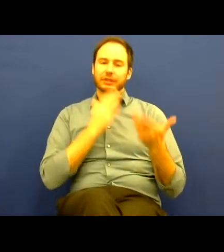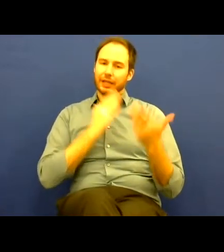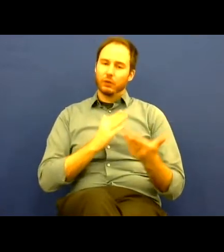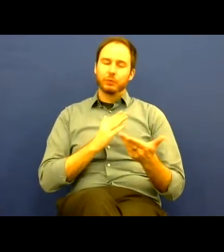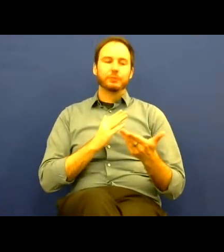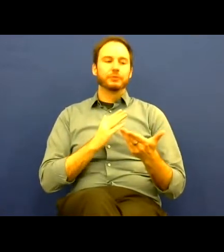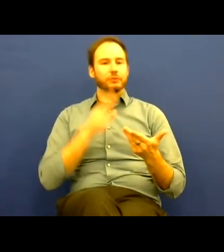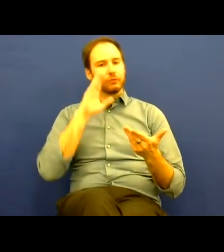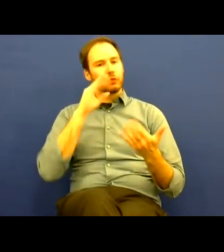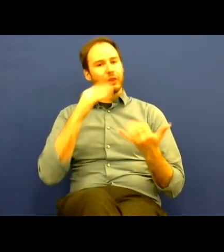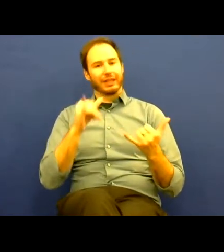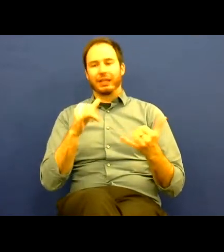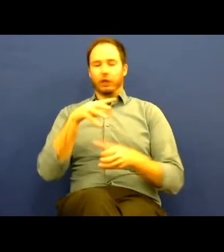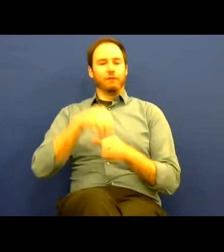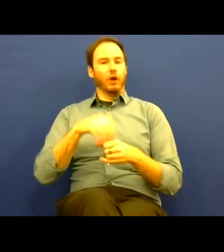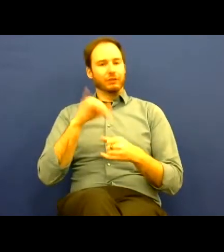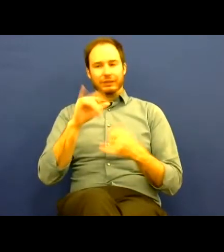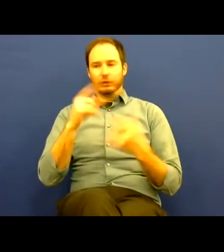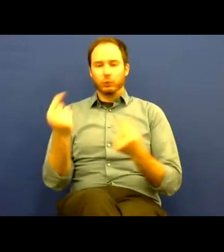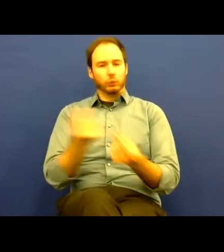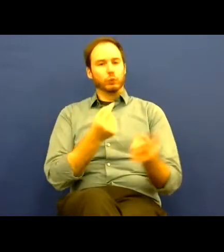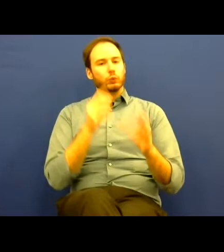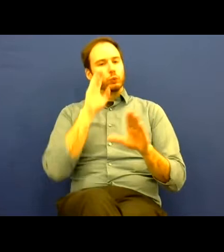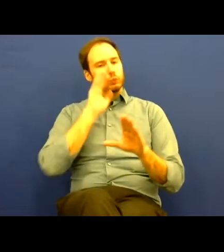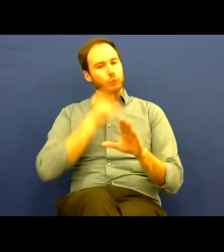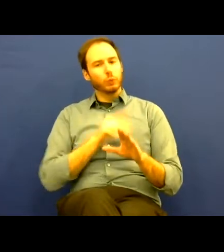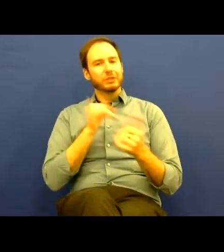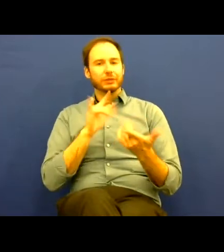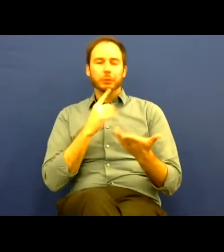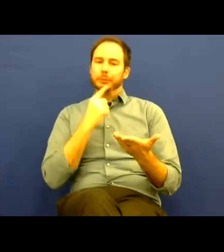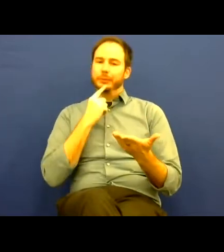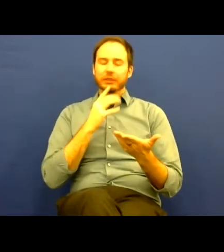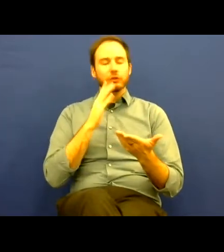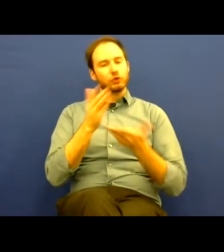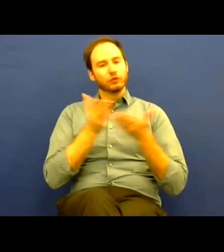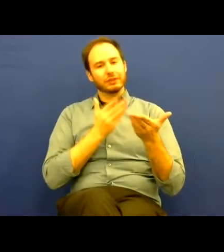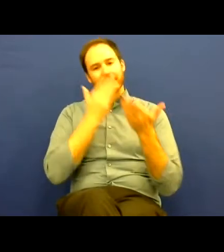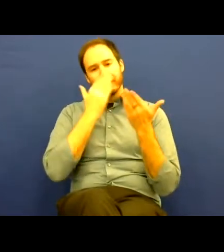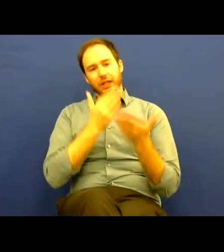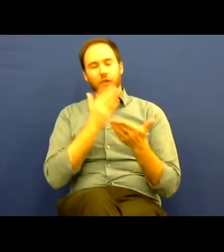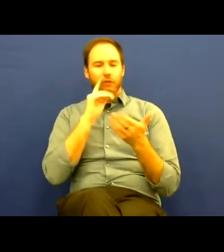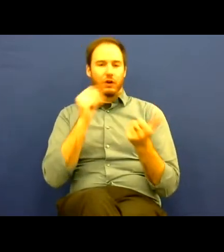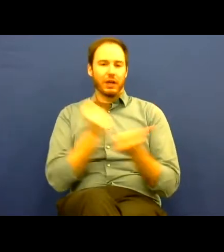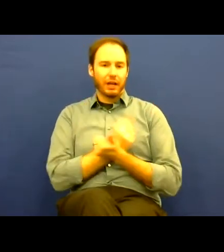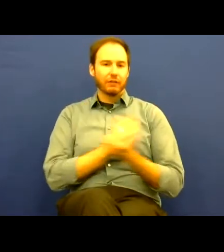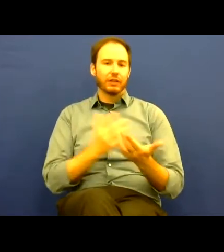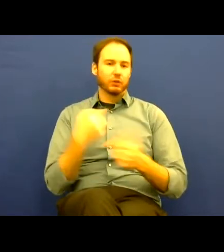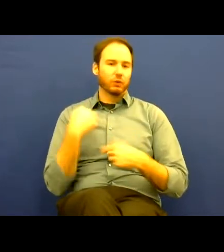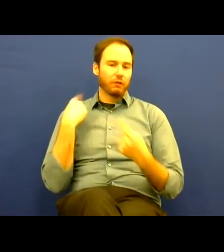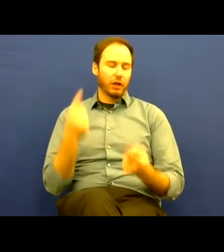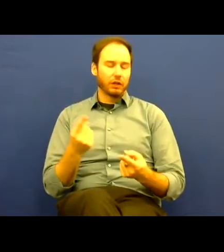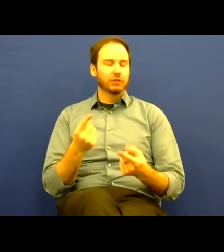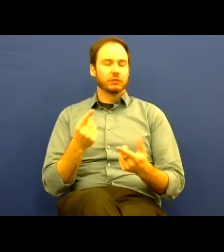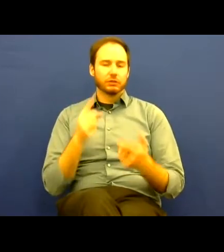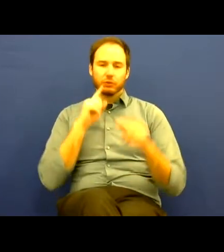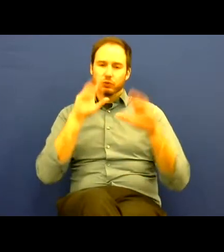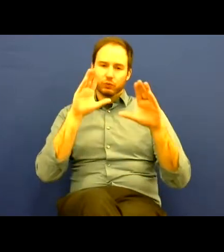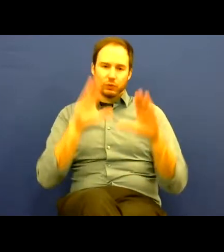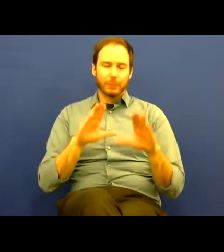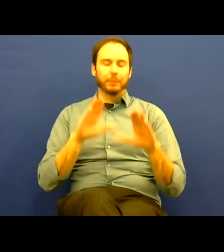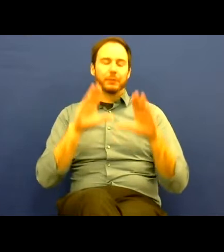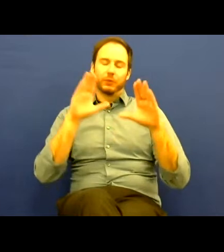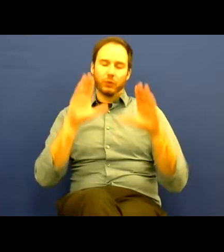here. I mean, I know you're still involved in some regard, but thank you for everything that you've done for the town. It's just incredibly